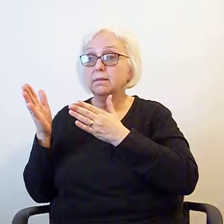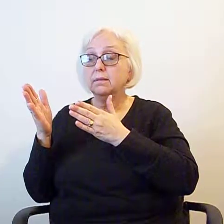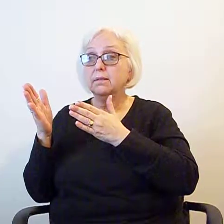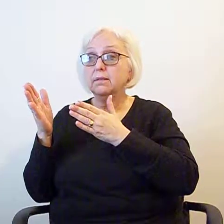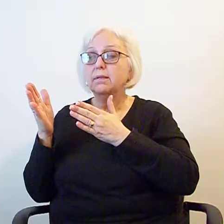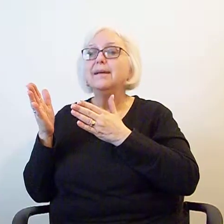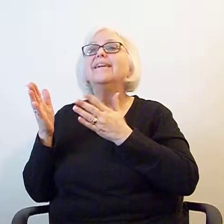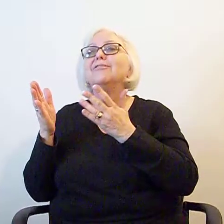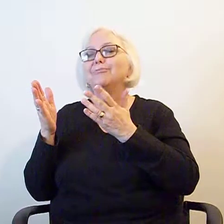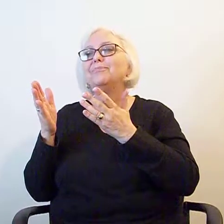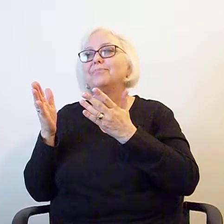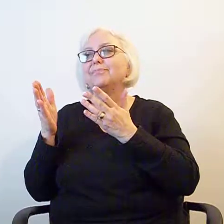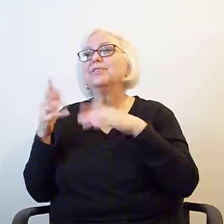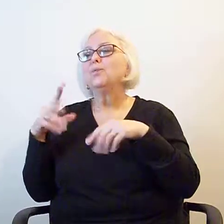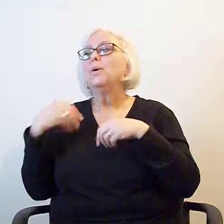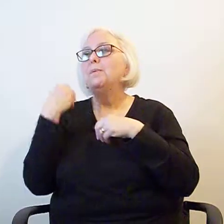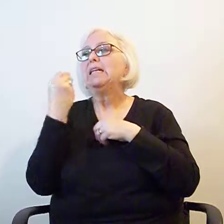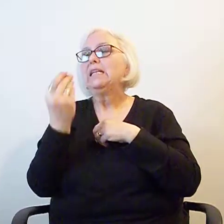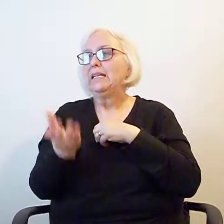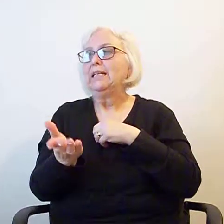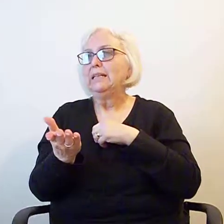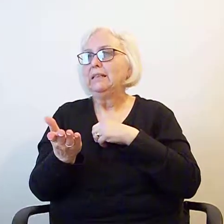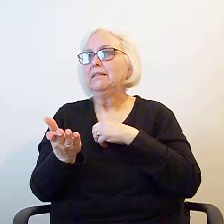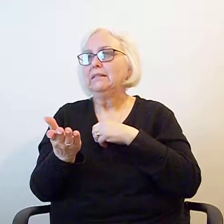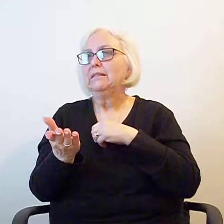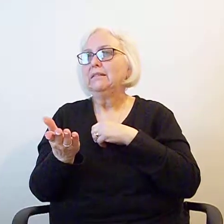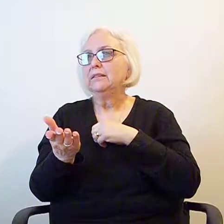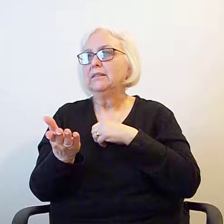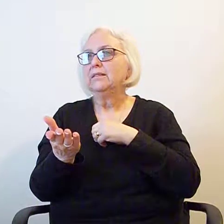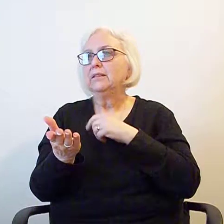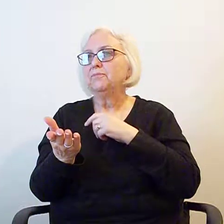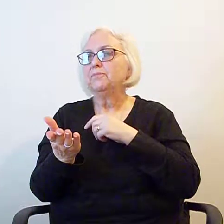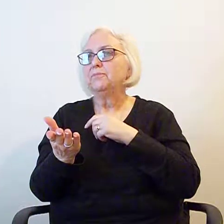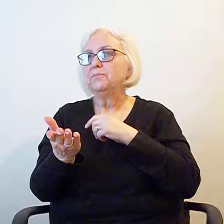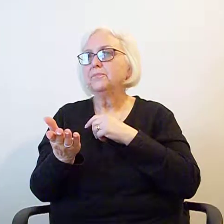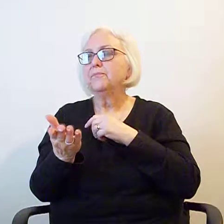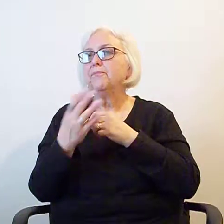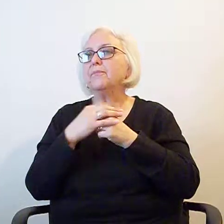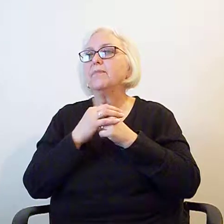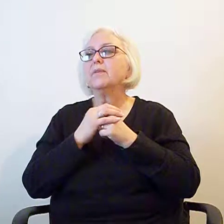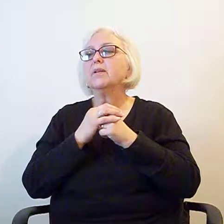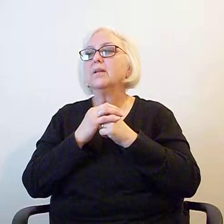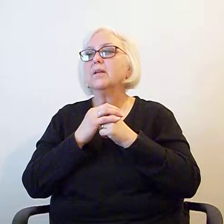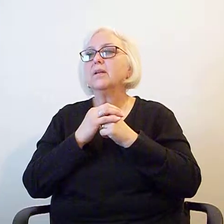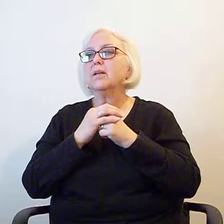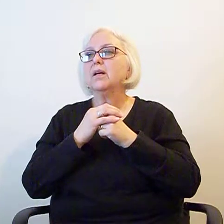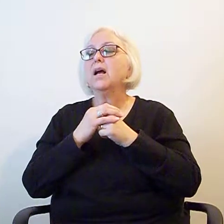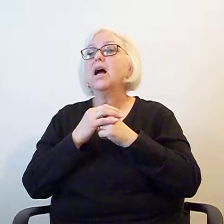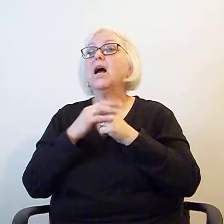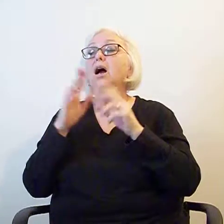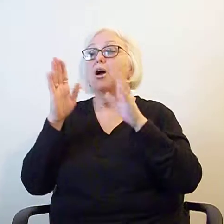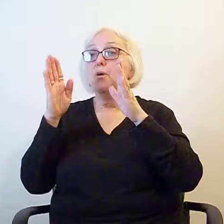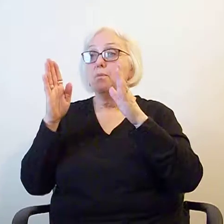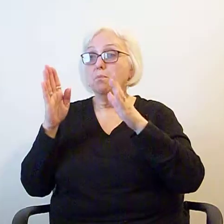will be assigned to you. The person shall be responsible for assisting with